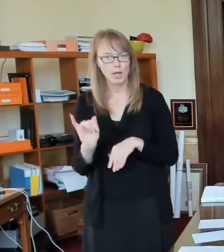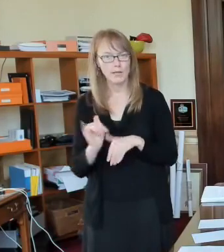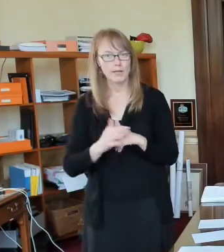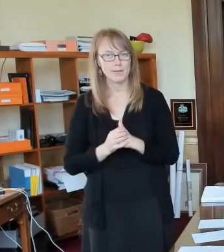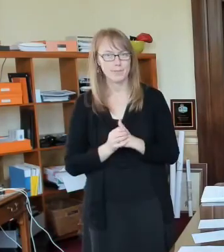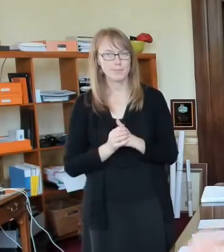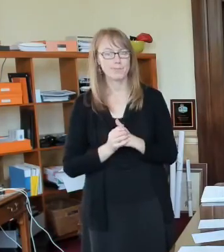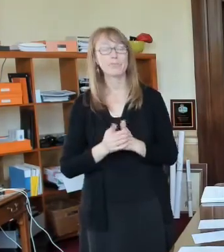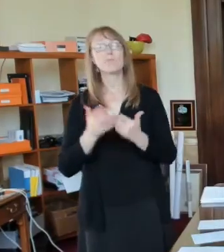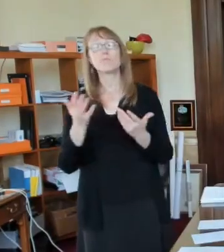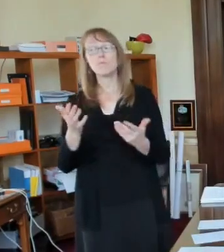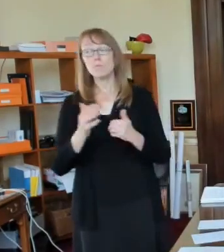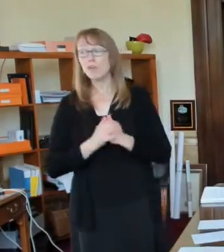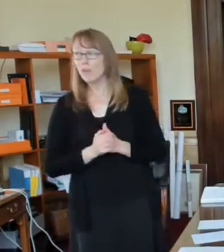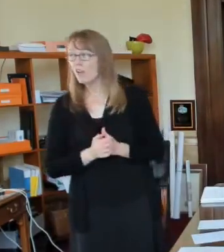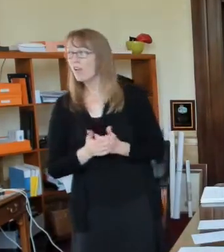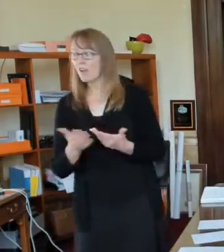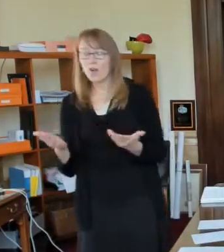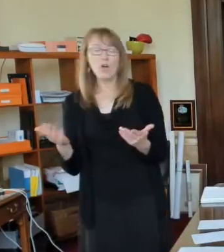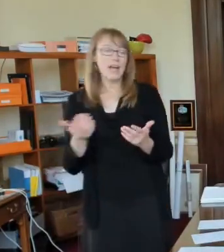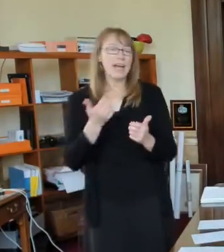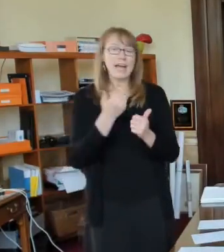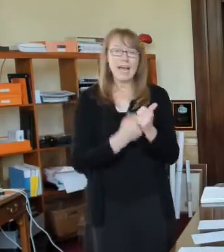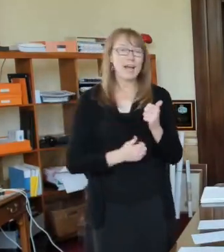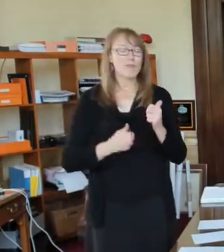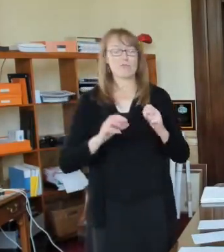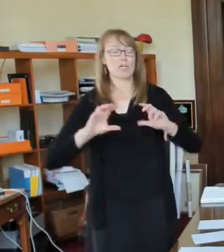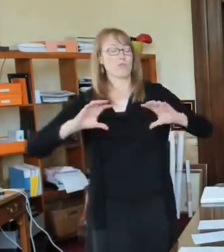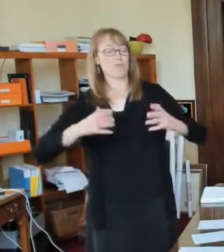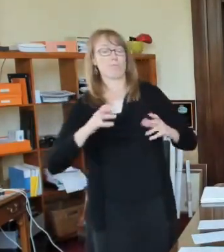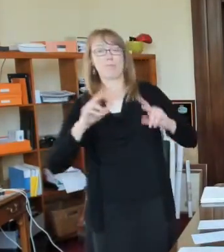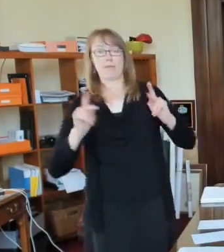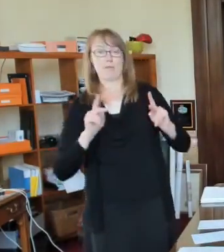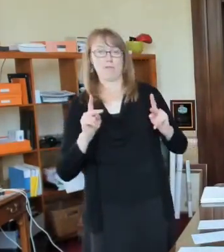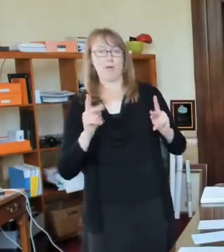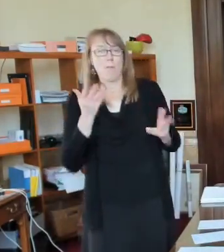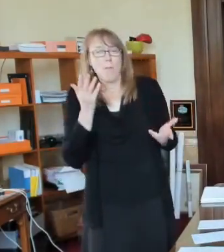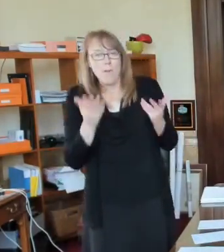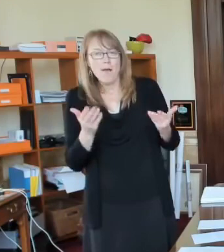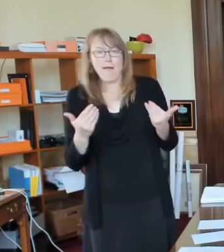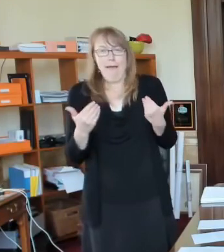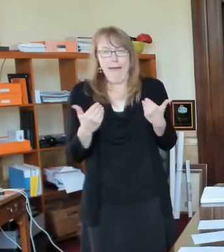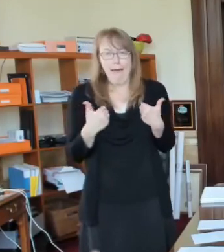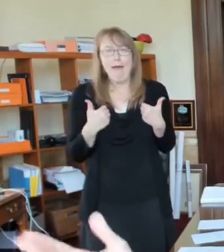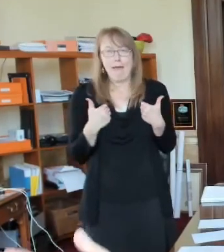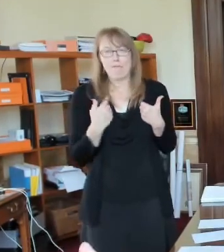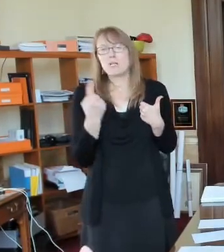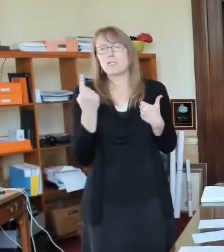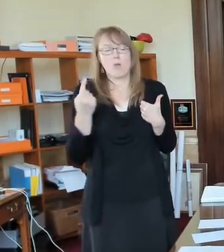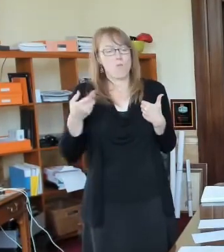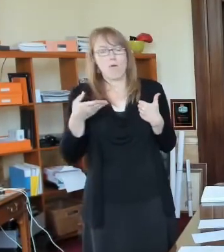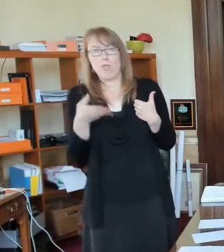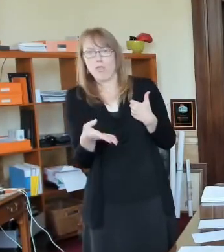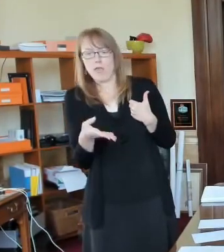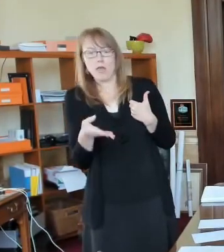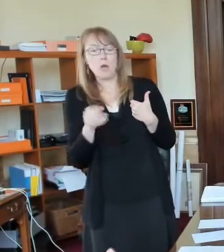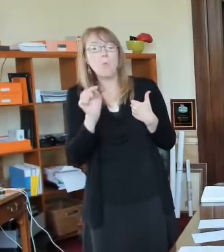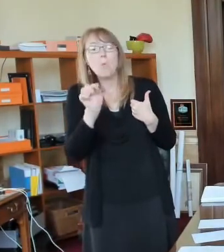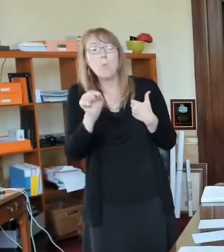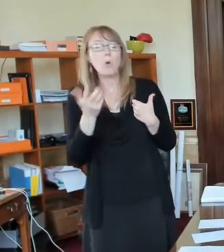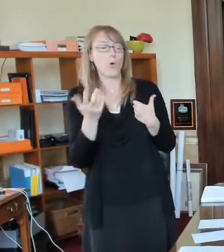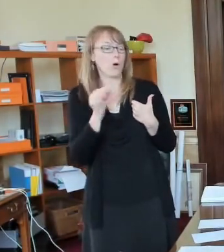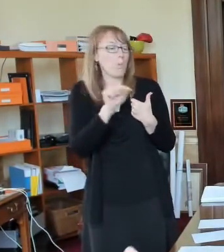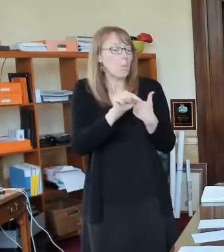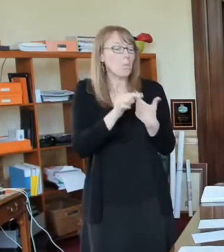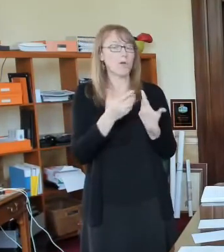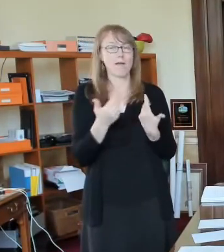people, there are probably people who have COVID. And how do we know that? We just heard over the weekend the